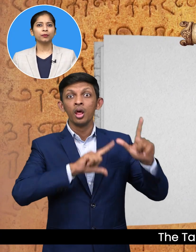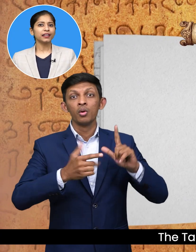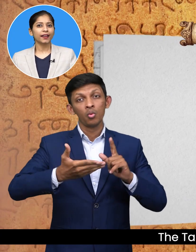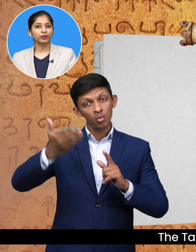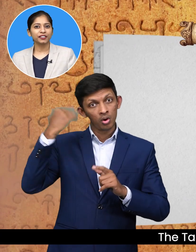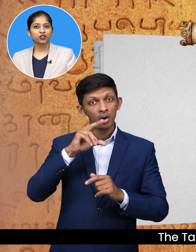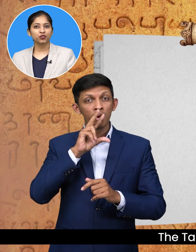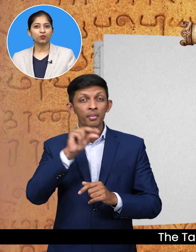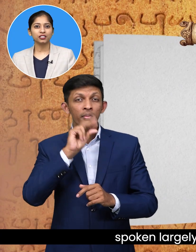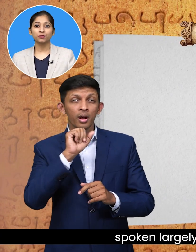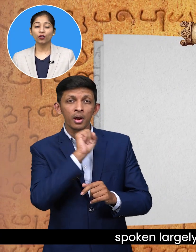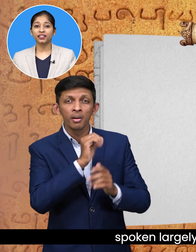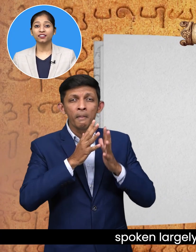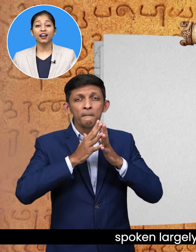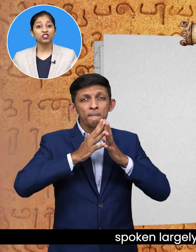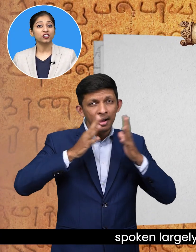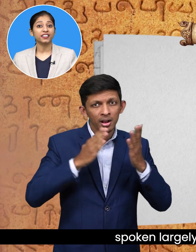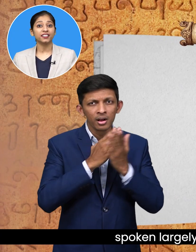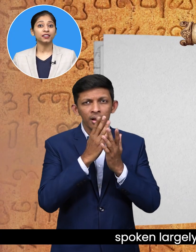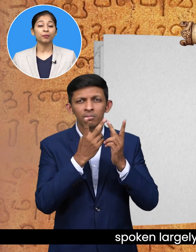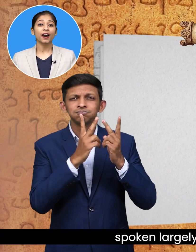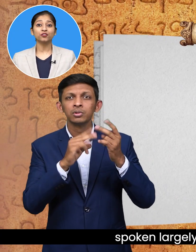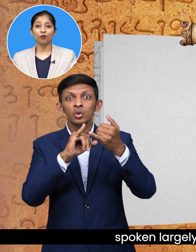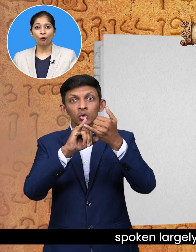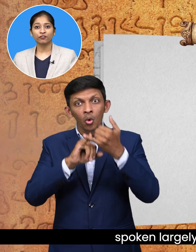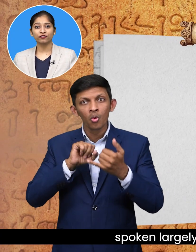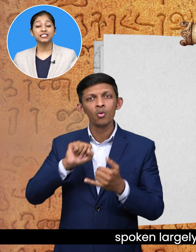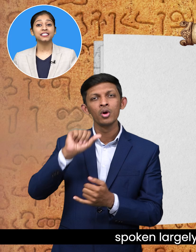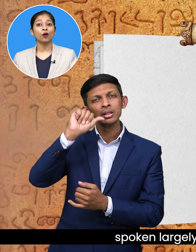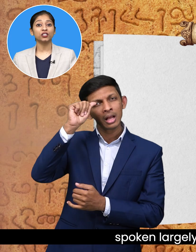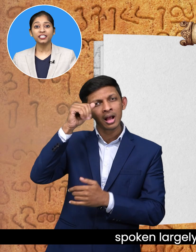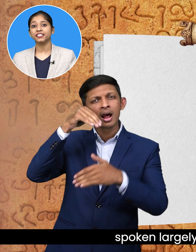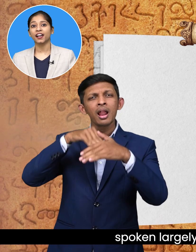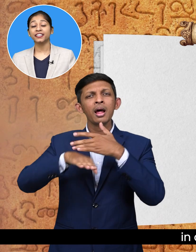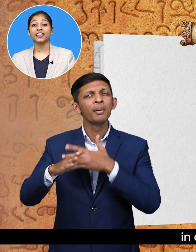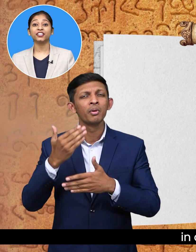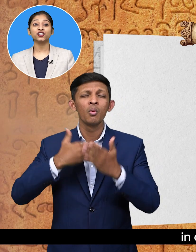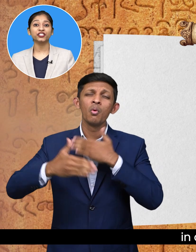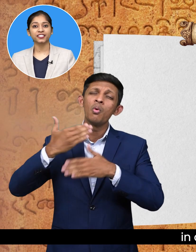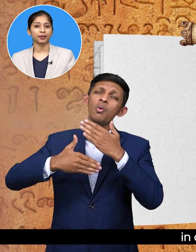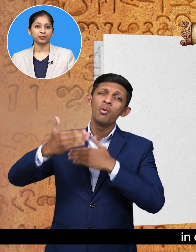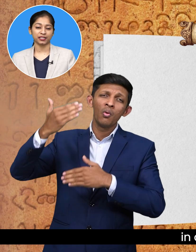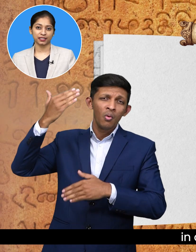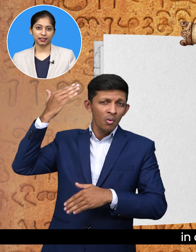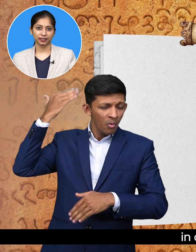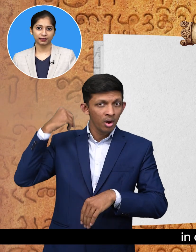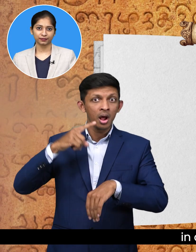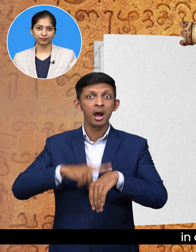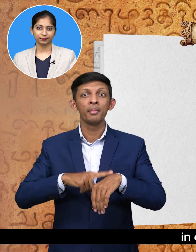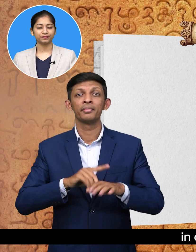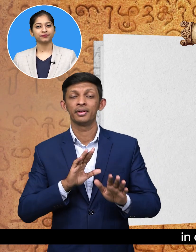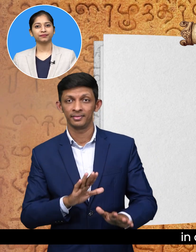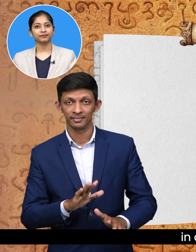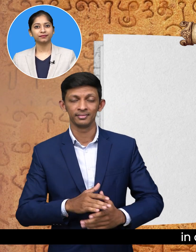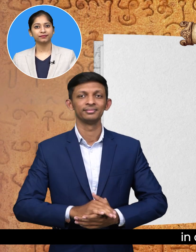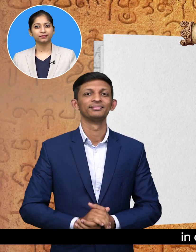The Tamil language was spoken largely in the part of South India in ancient times.